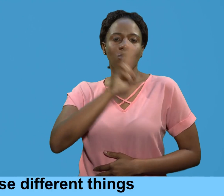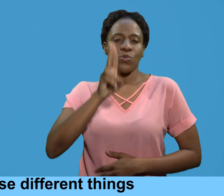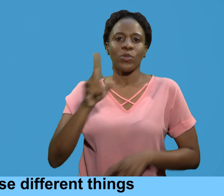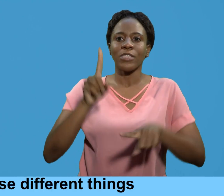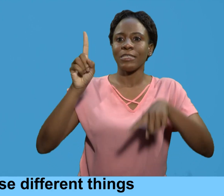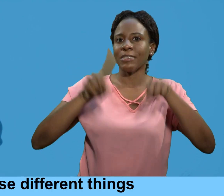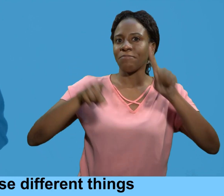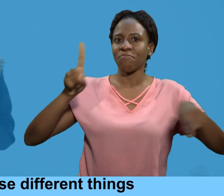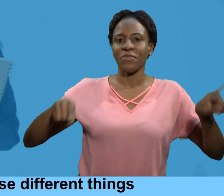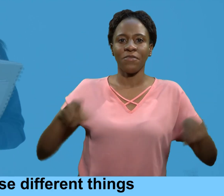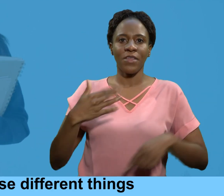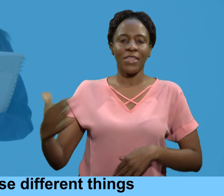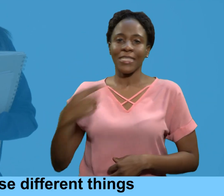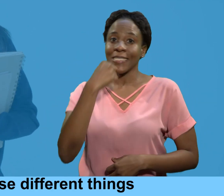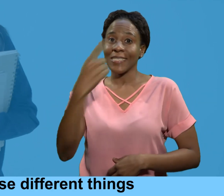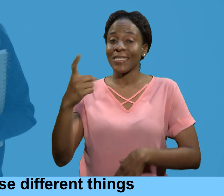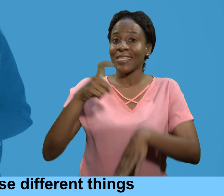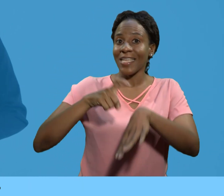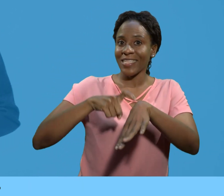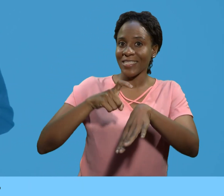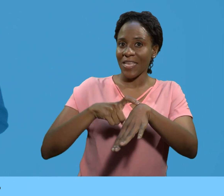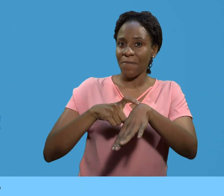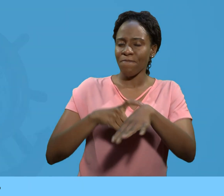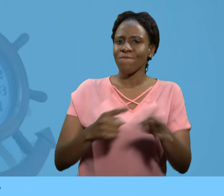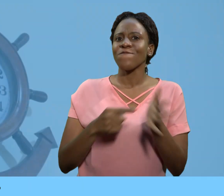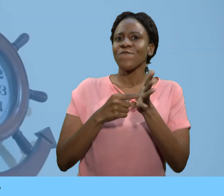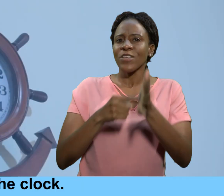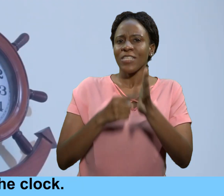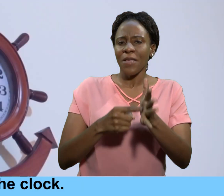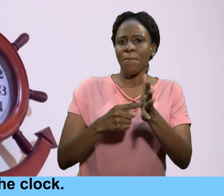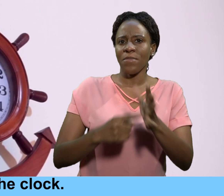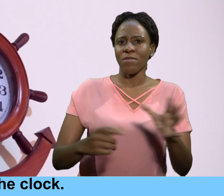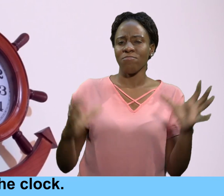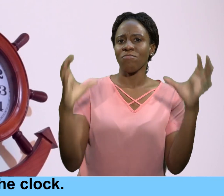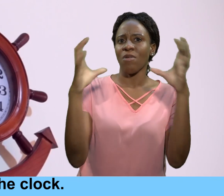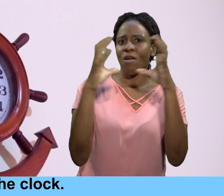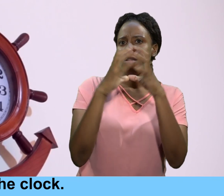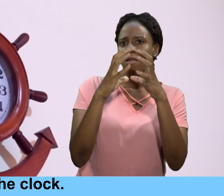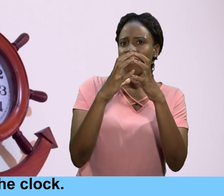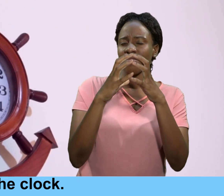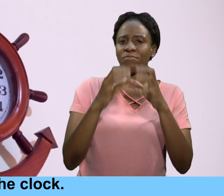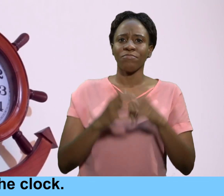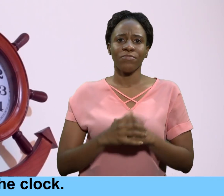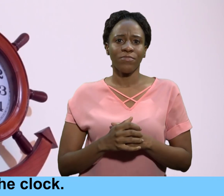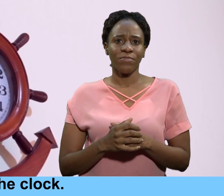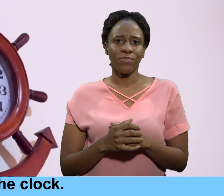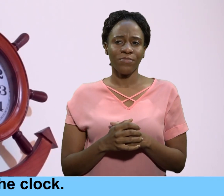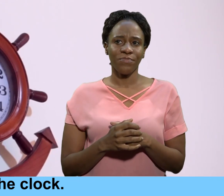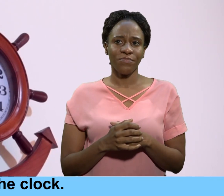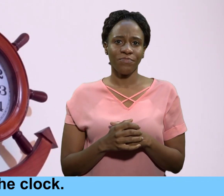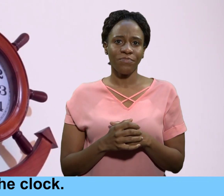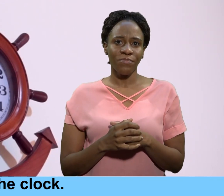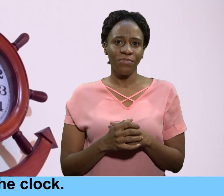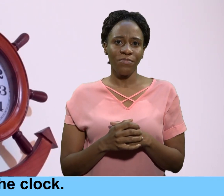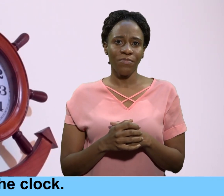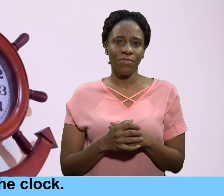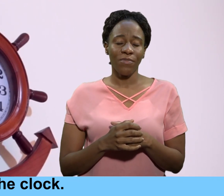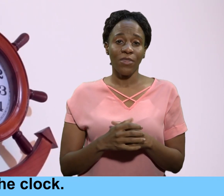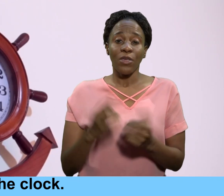Now we can use different things to tell the time. For example, the clock.